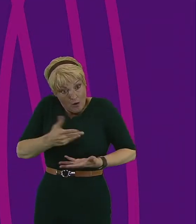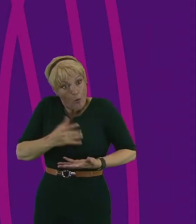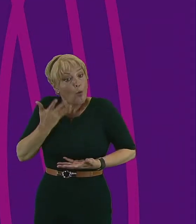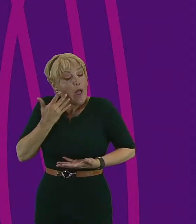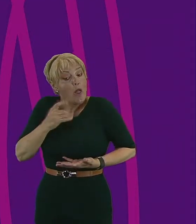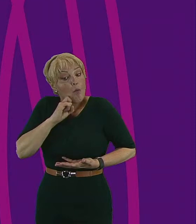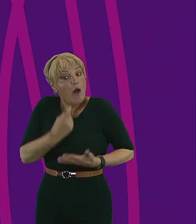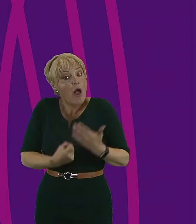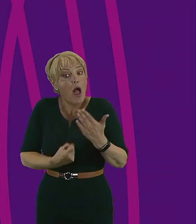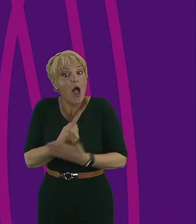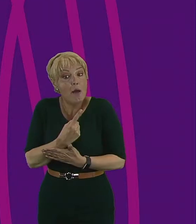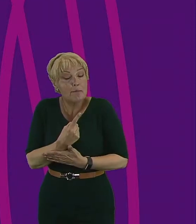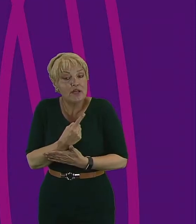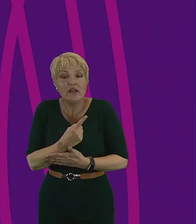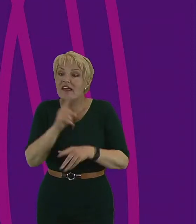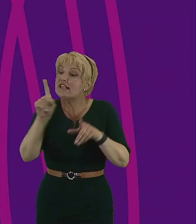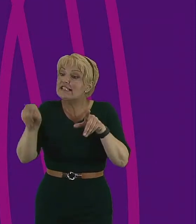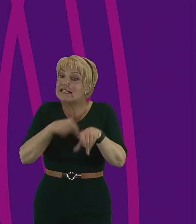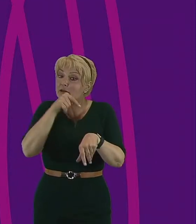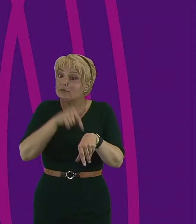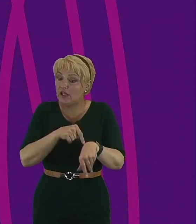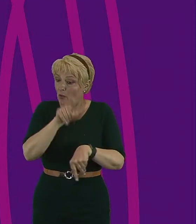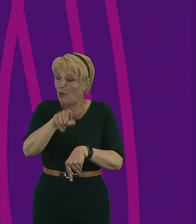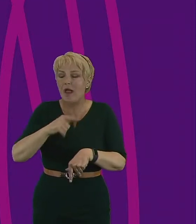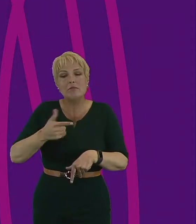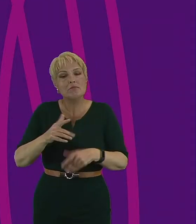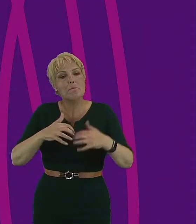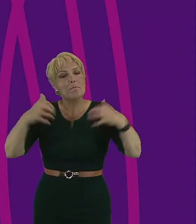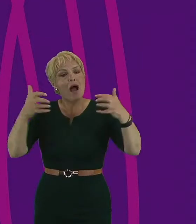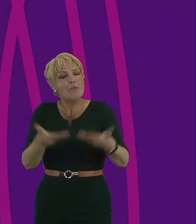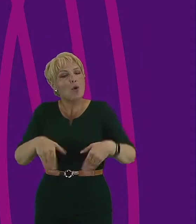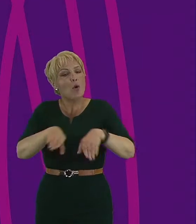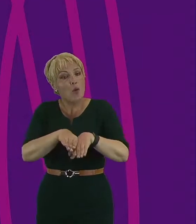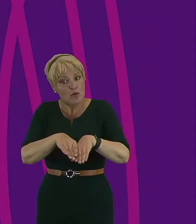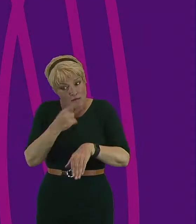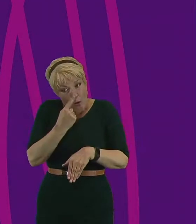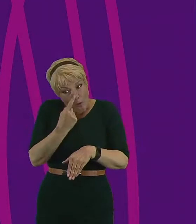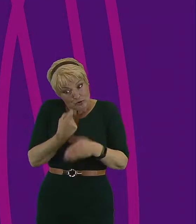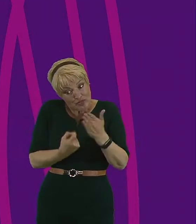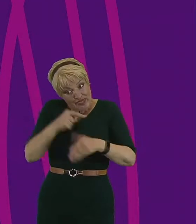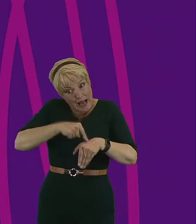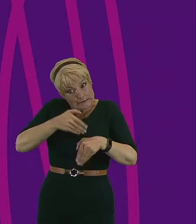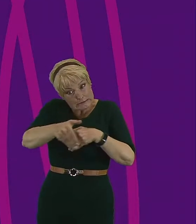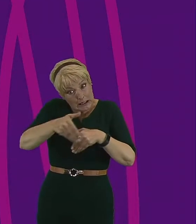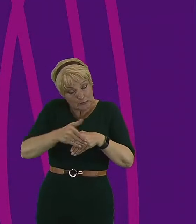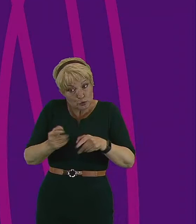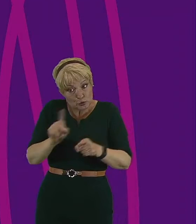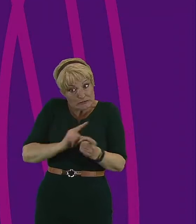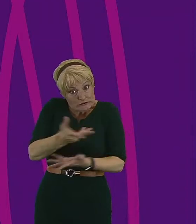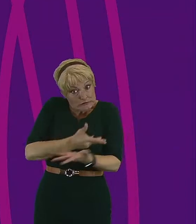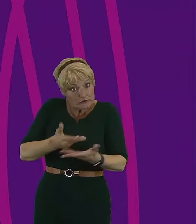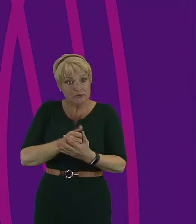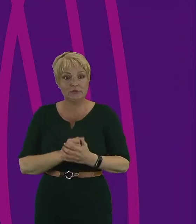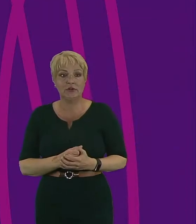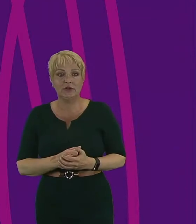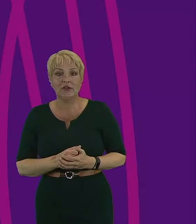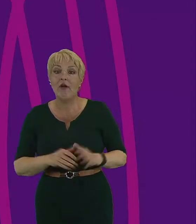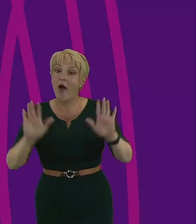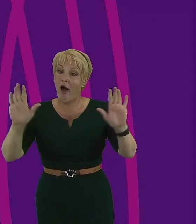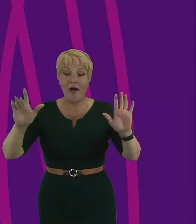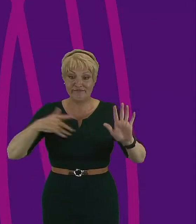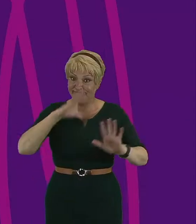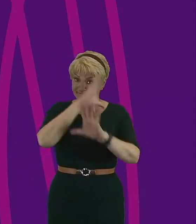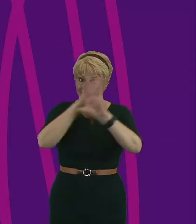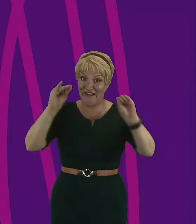recess so that processes are in place when Parliament resumes? Cabinet Secretary. Well, Presiding Officer, I'm not going anywhere, so I'm